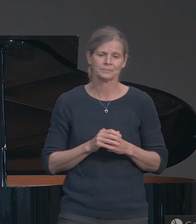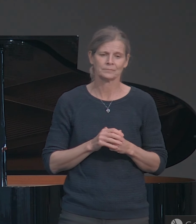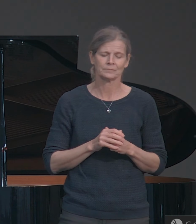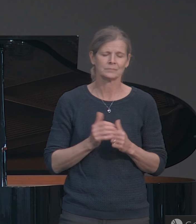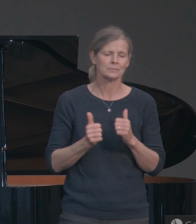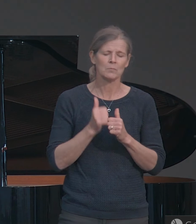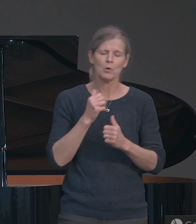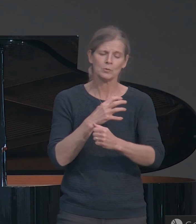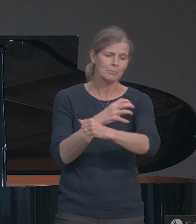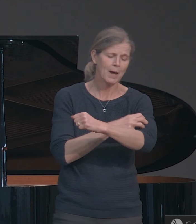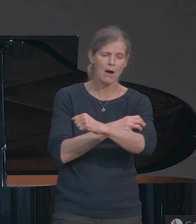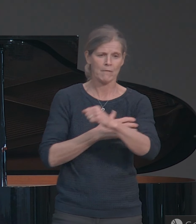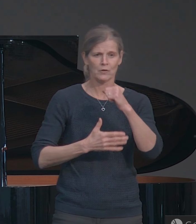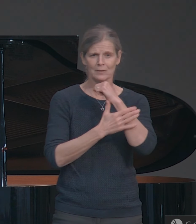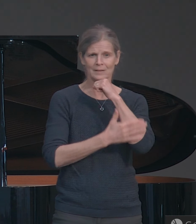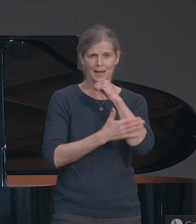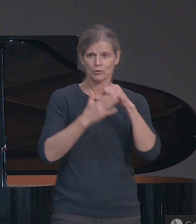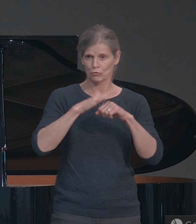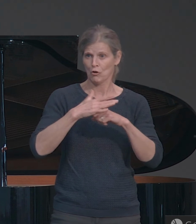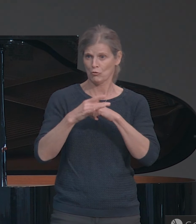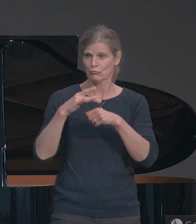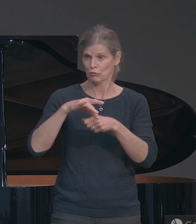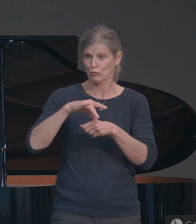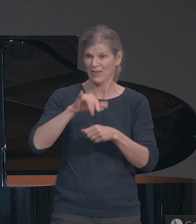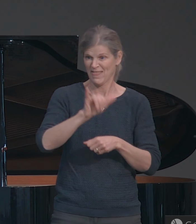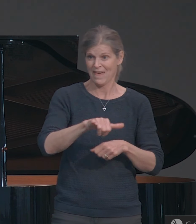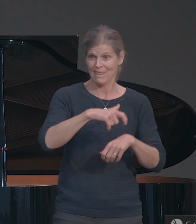The most powerful nation on earth at the time